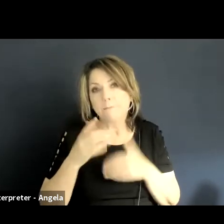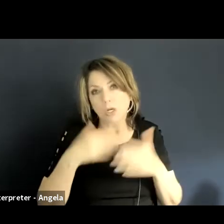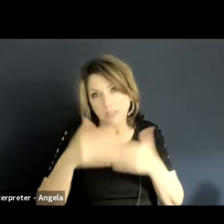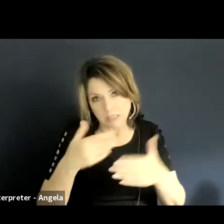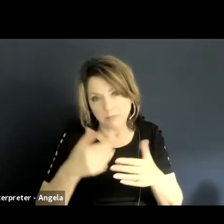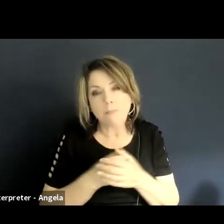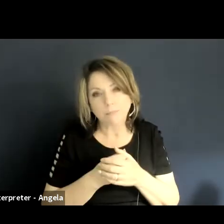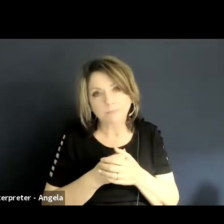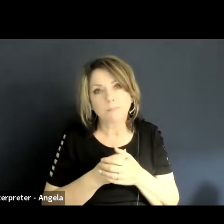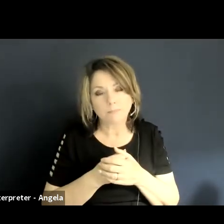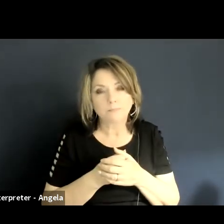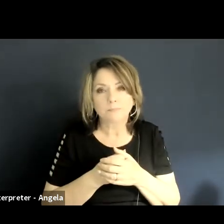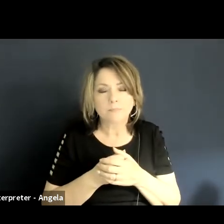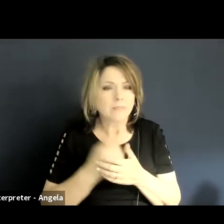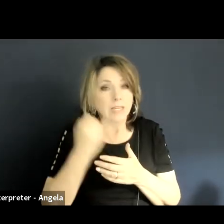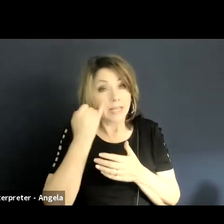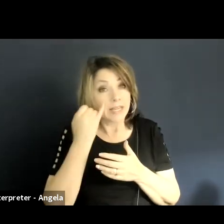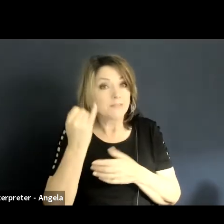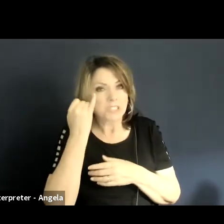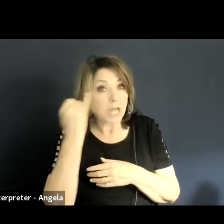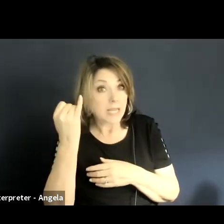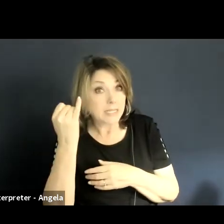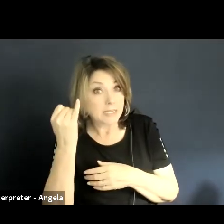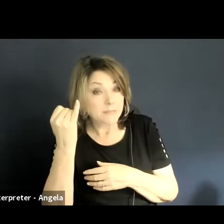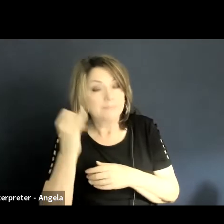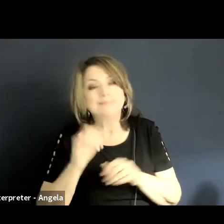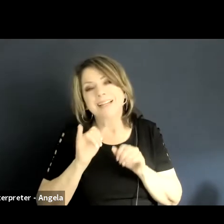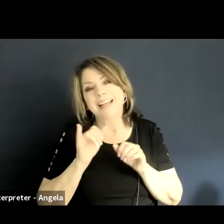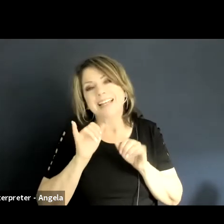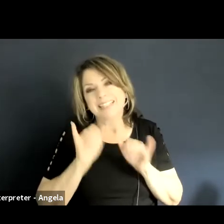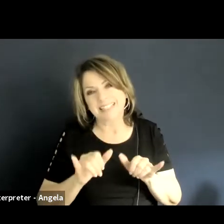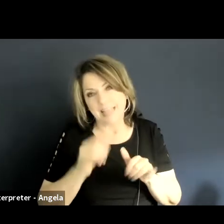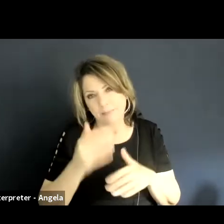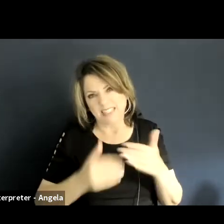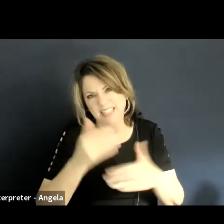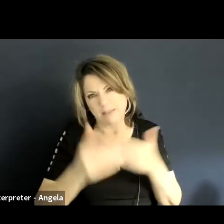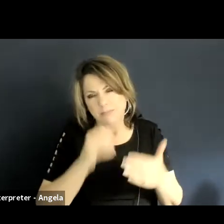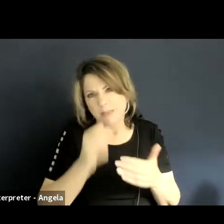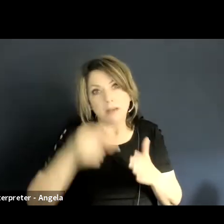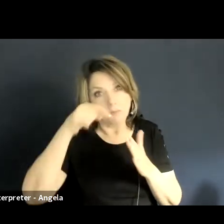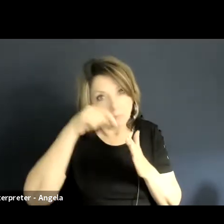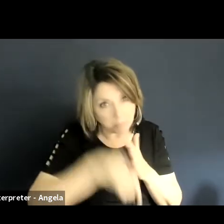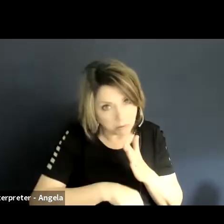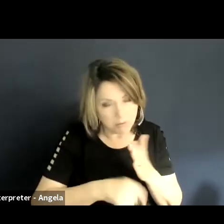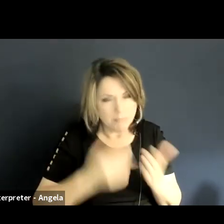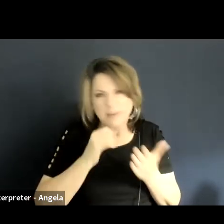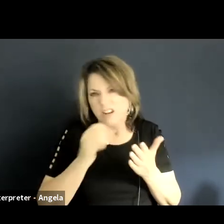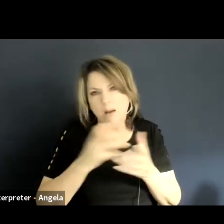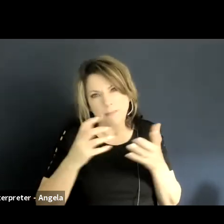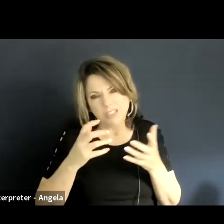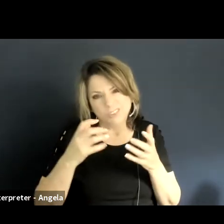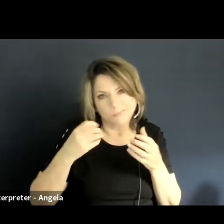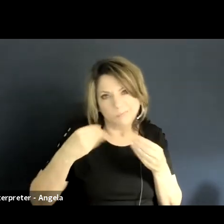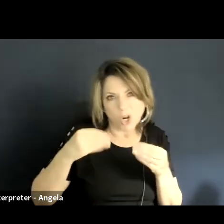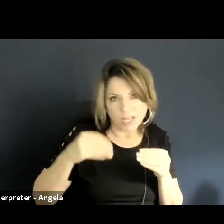Whether it's an idea, you still go through the same steps, but not to that in depth. You might not have to do much marketing. You might have a